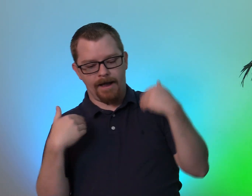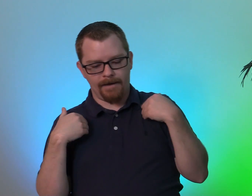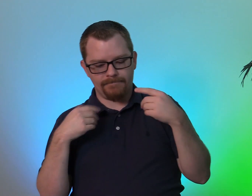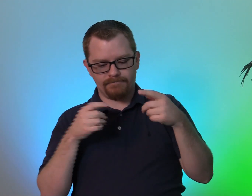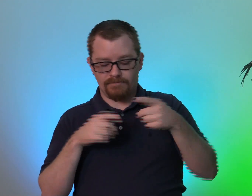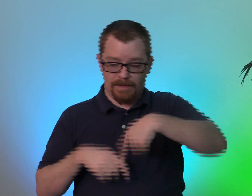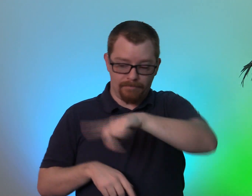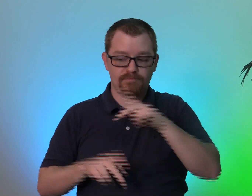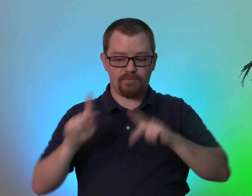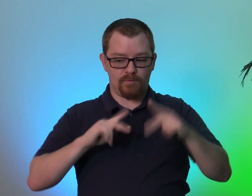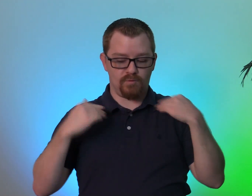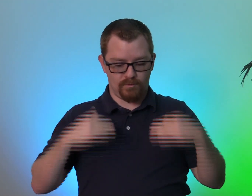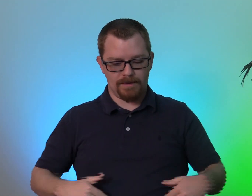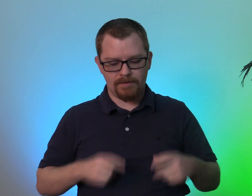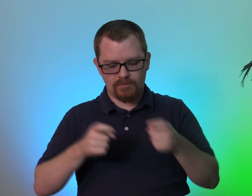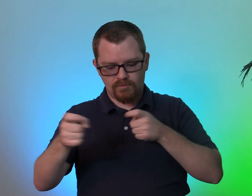And let those people have dominion